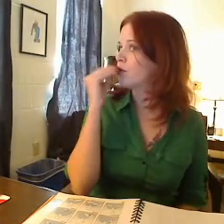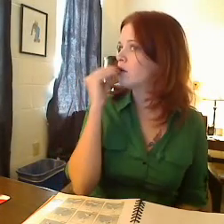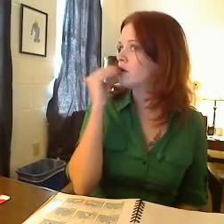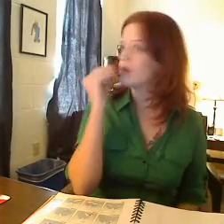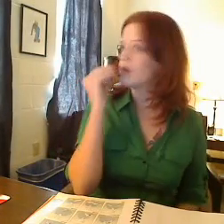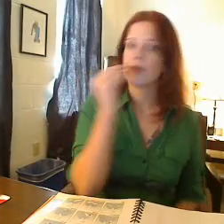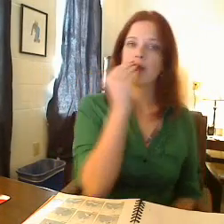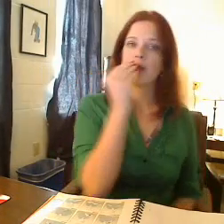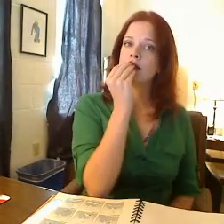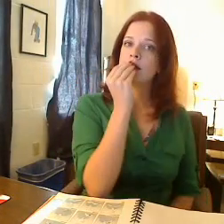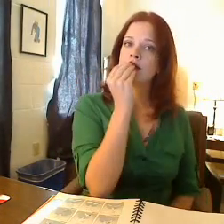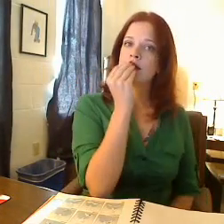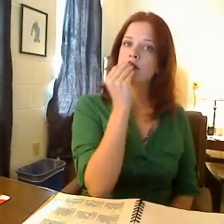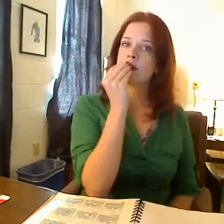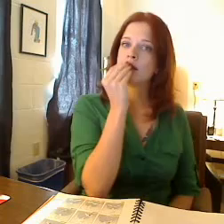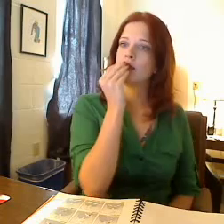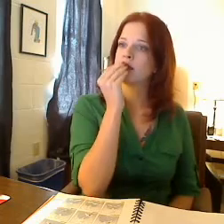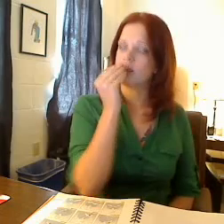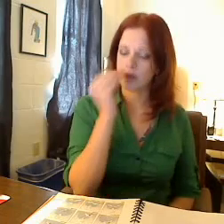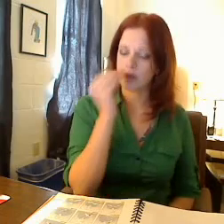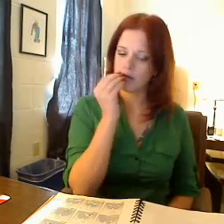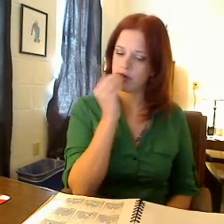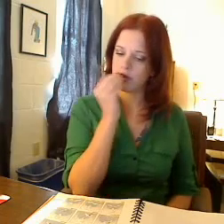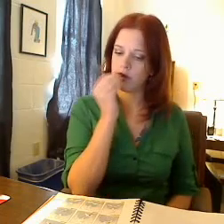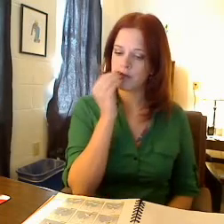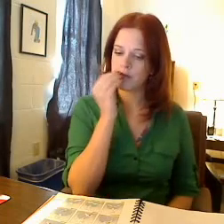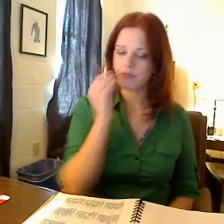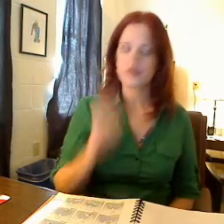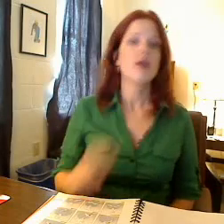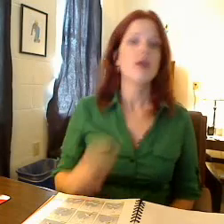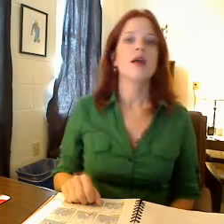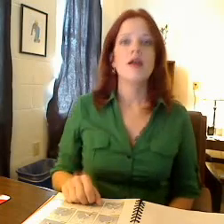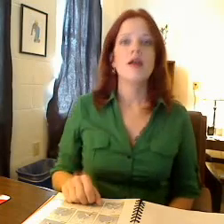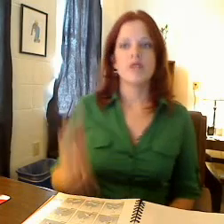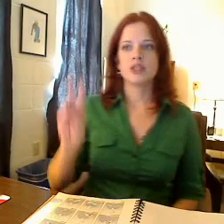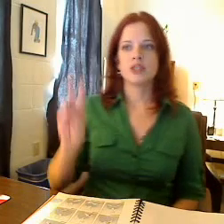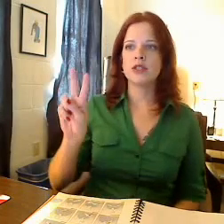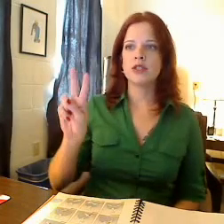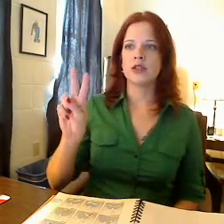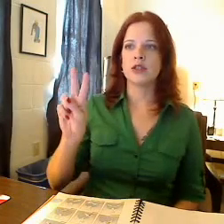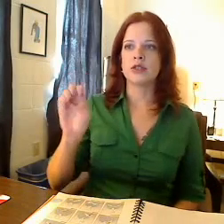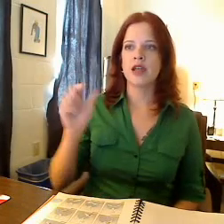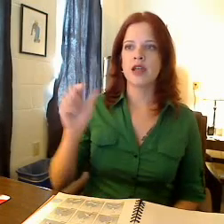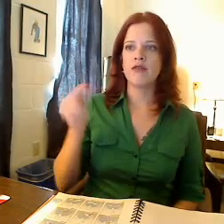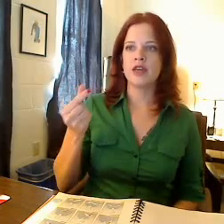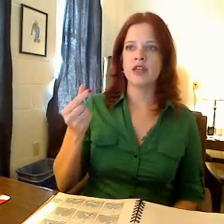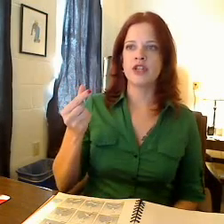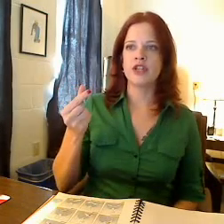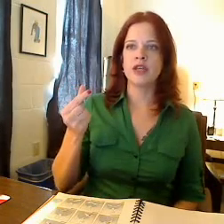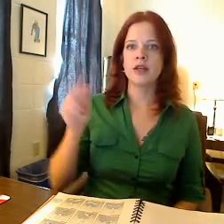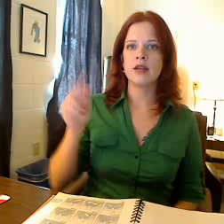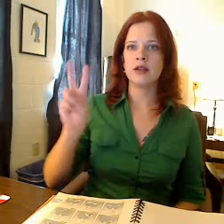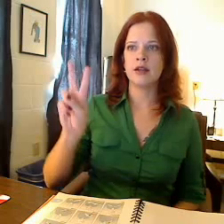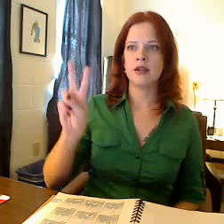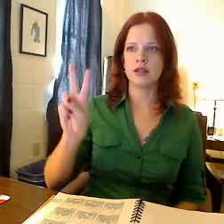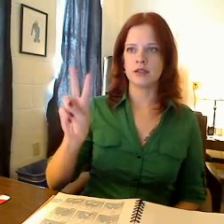Food, repeatedly, kind of bouncing a little bit. Food. Vegetable is a loan sign, VEG. It's